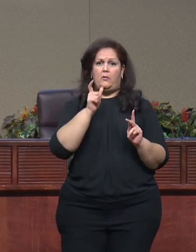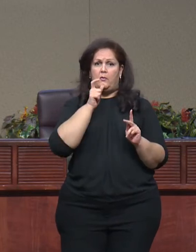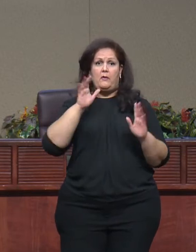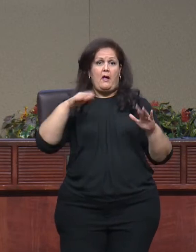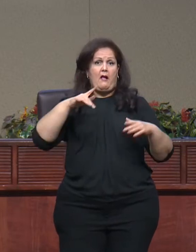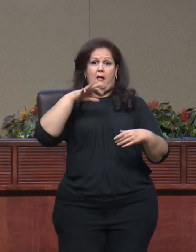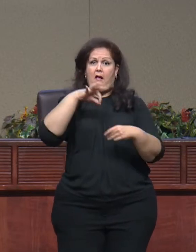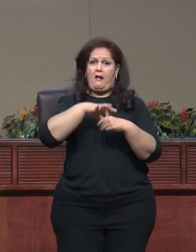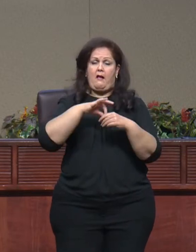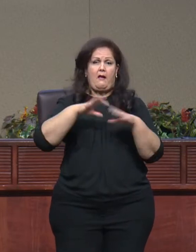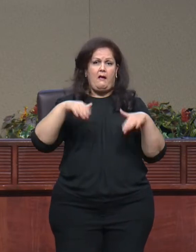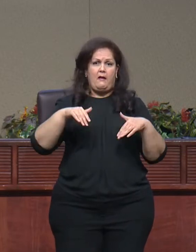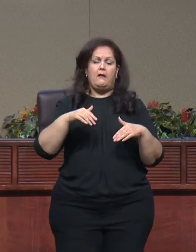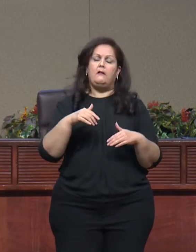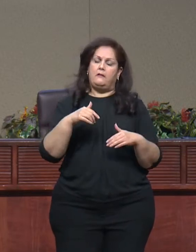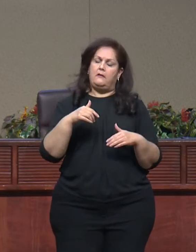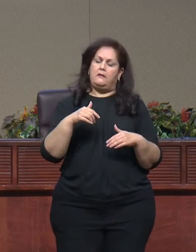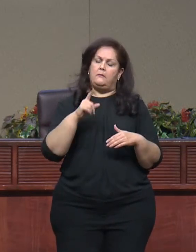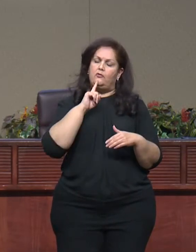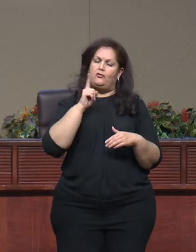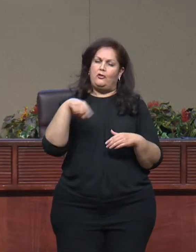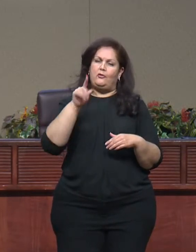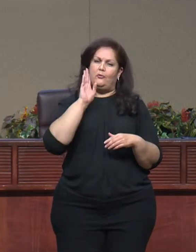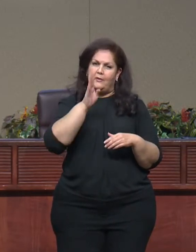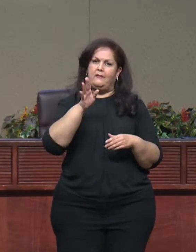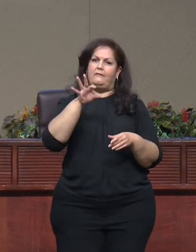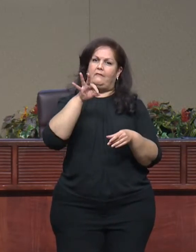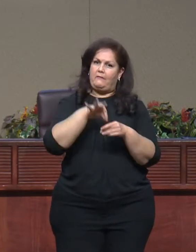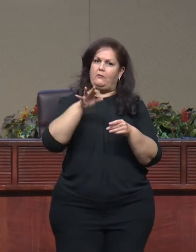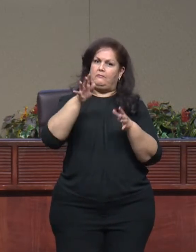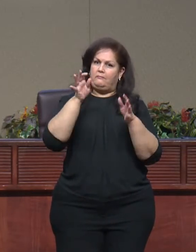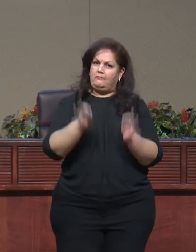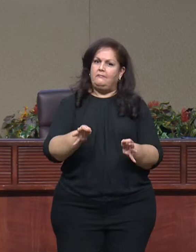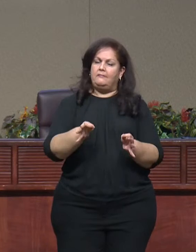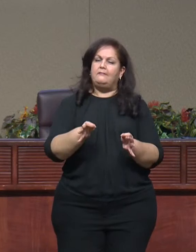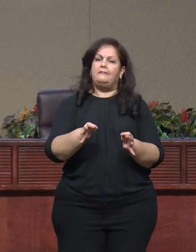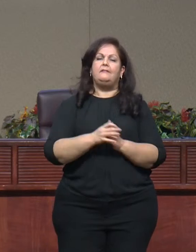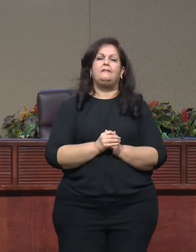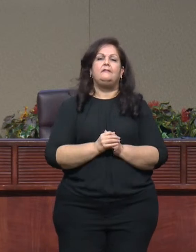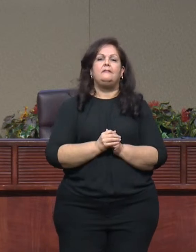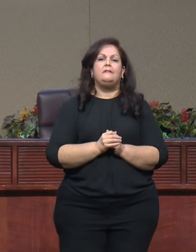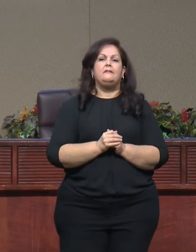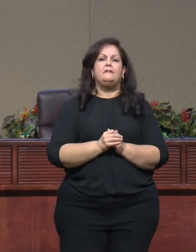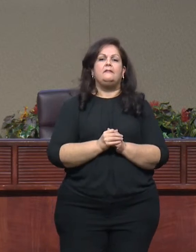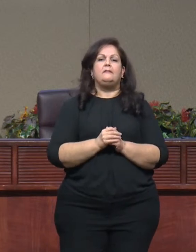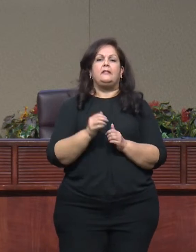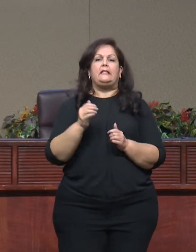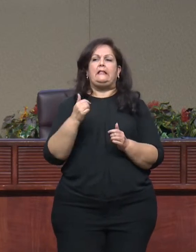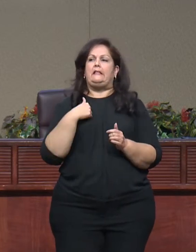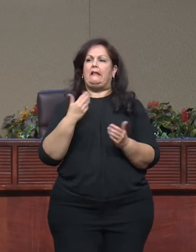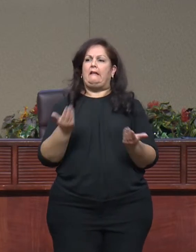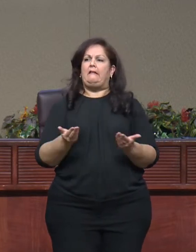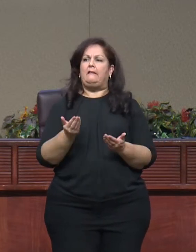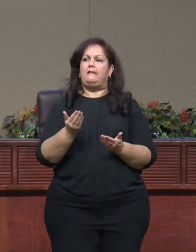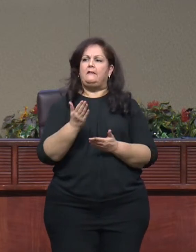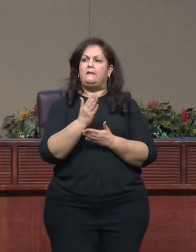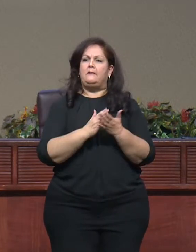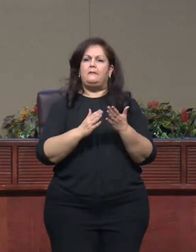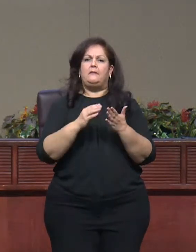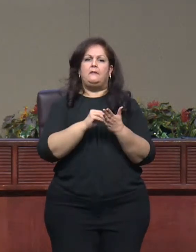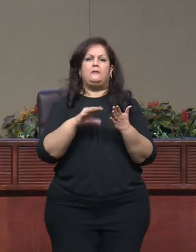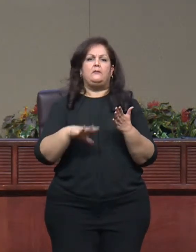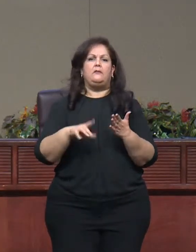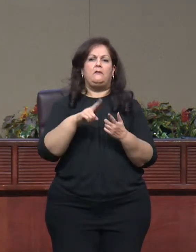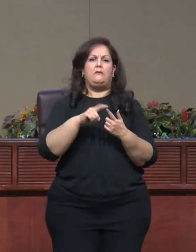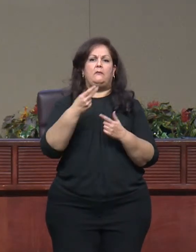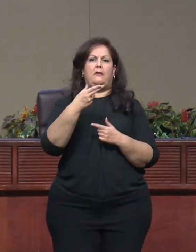know that you will vote. And I want to accentuate some high school students here. If you're a high